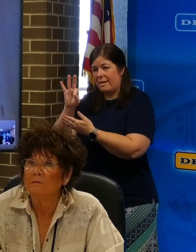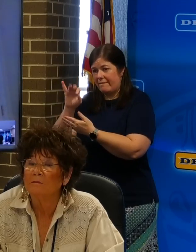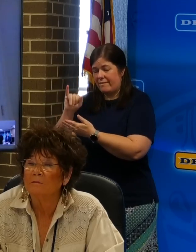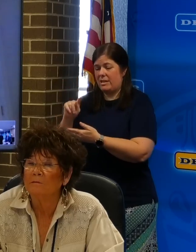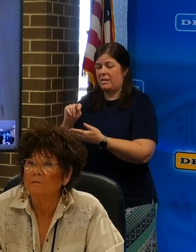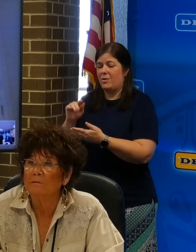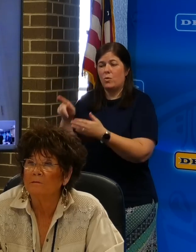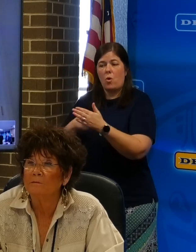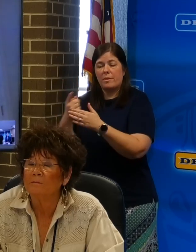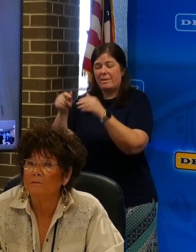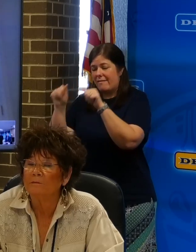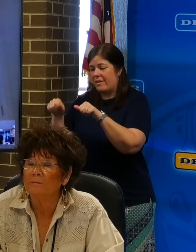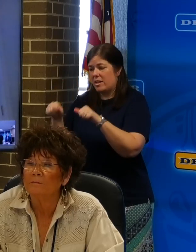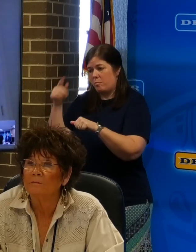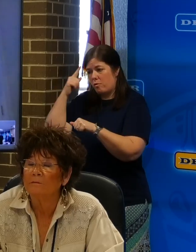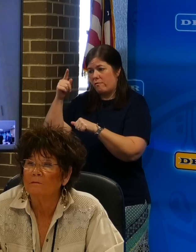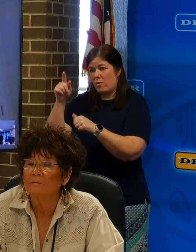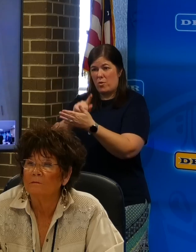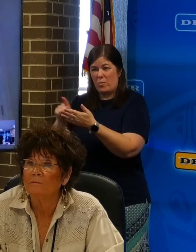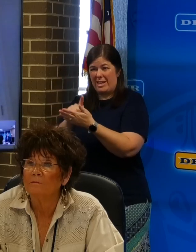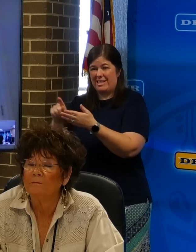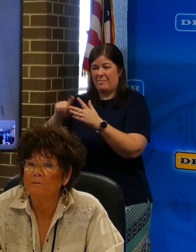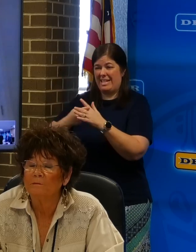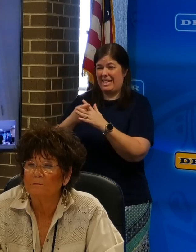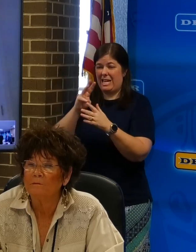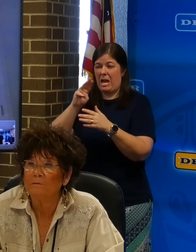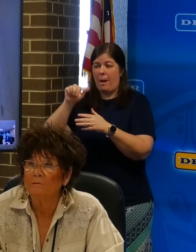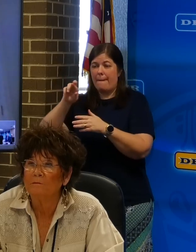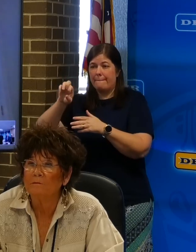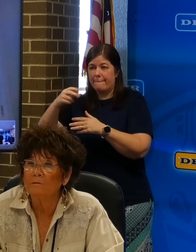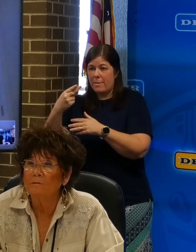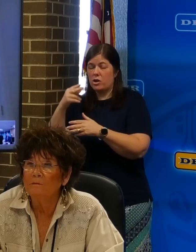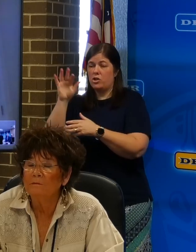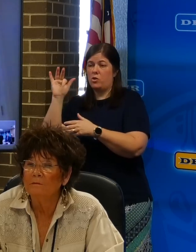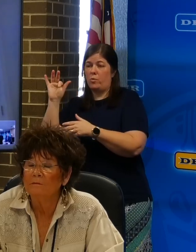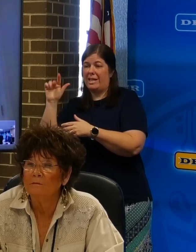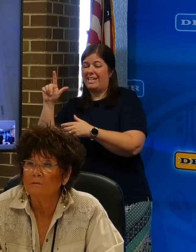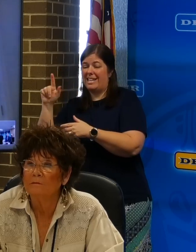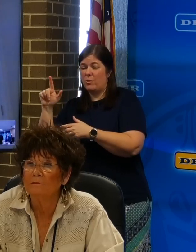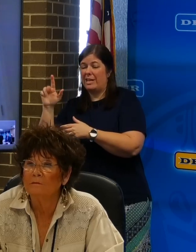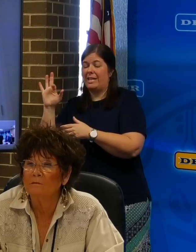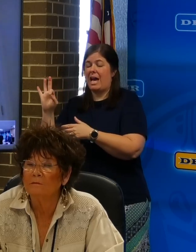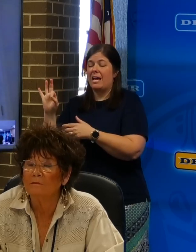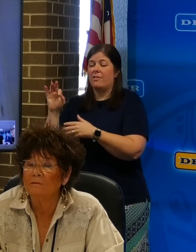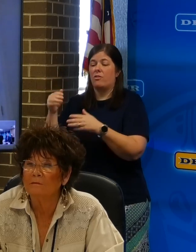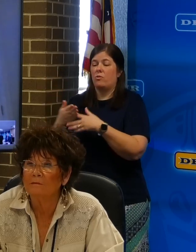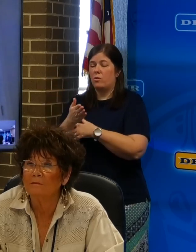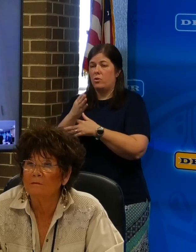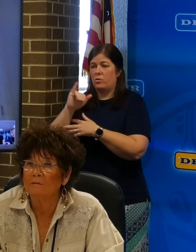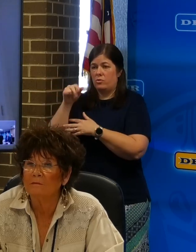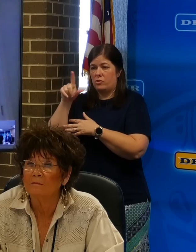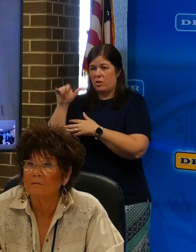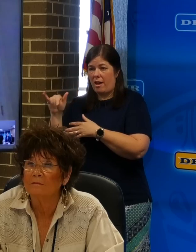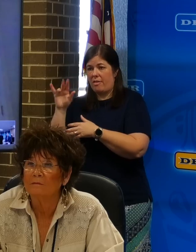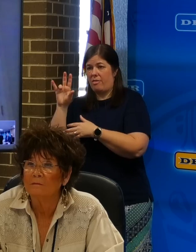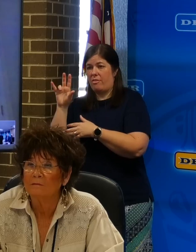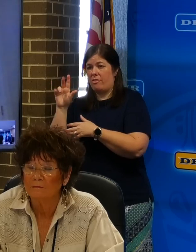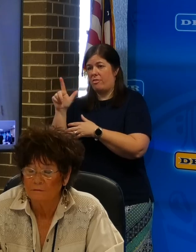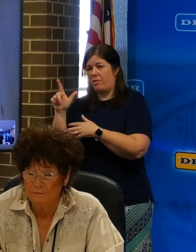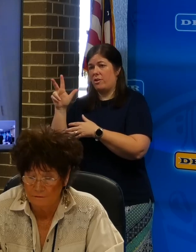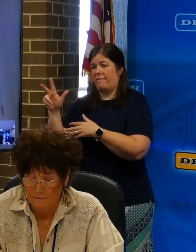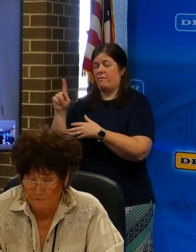be available for the weeks beginning March 29th through July 31st. Now, the concern that